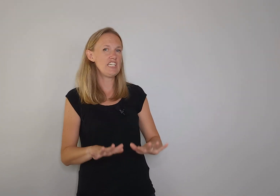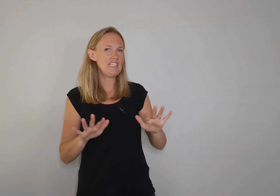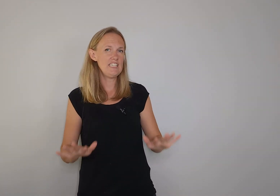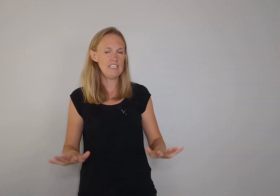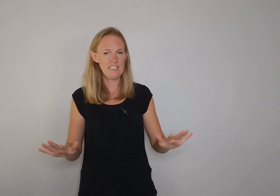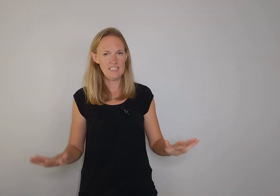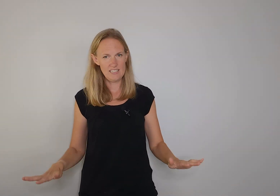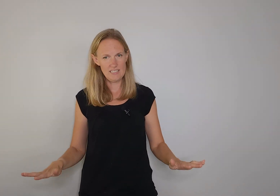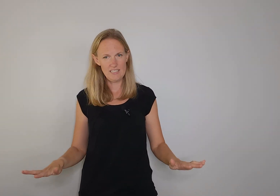children,